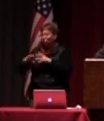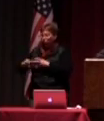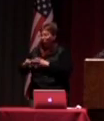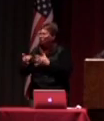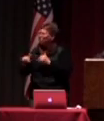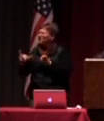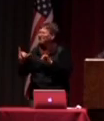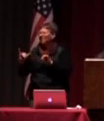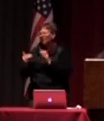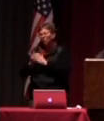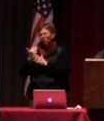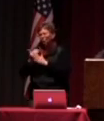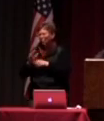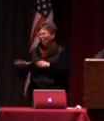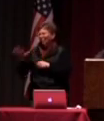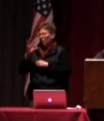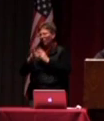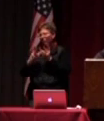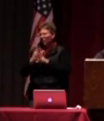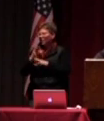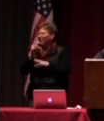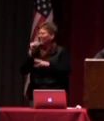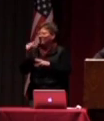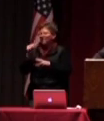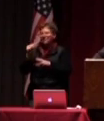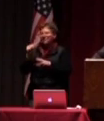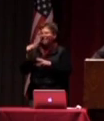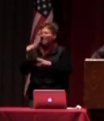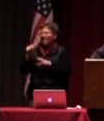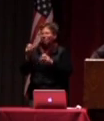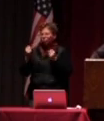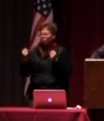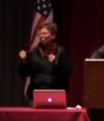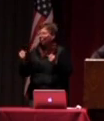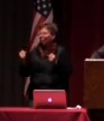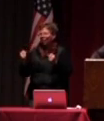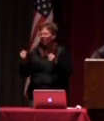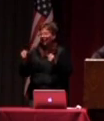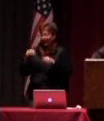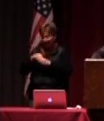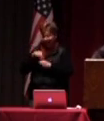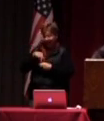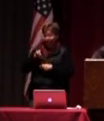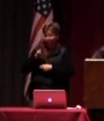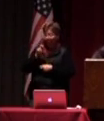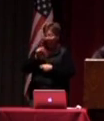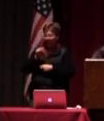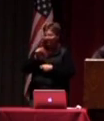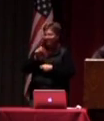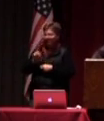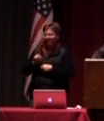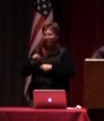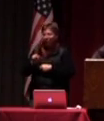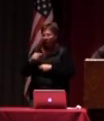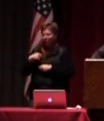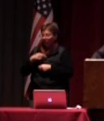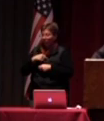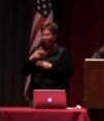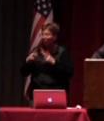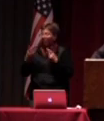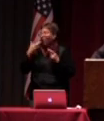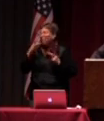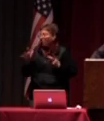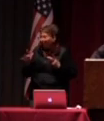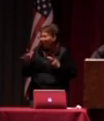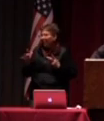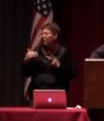new throughout the world, very unstable, very fragile things in this period. Even in the United States, where, you know, where we were very lucky